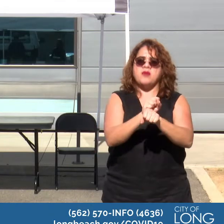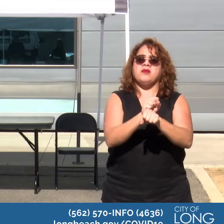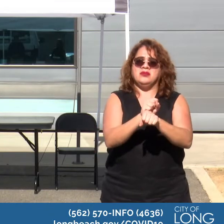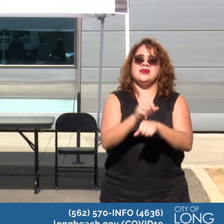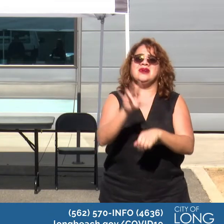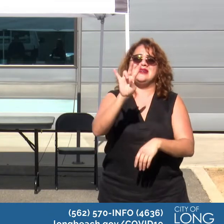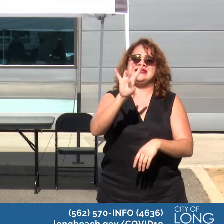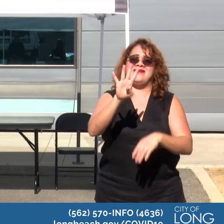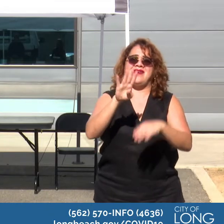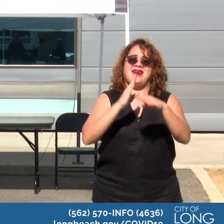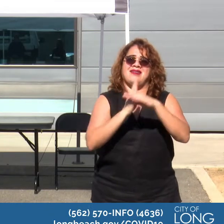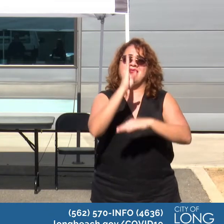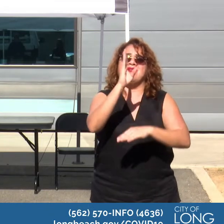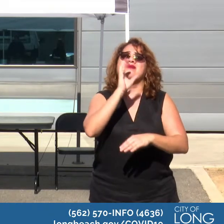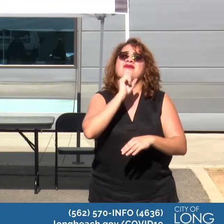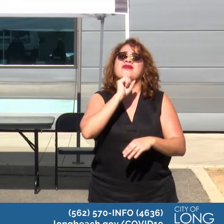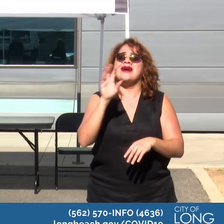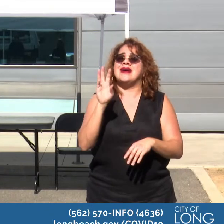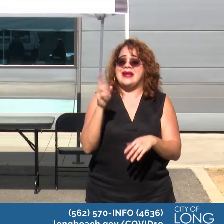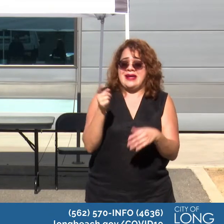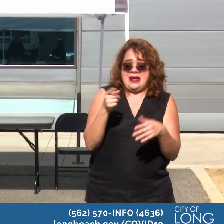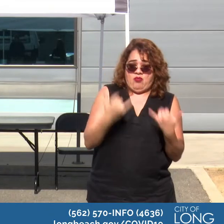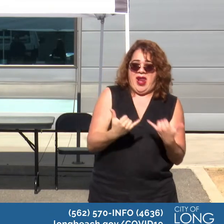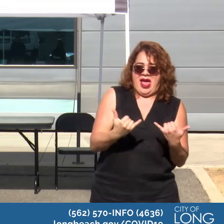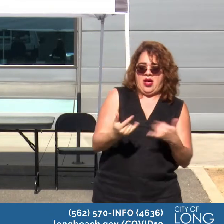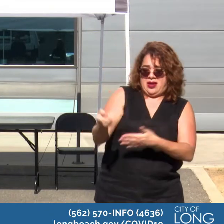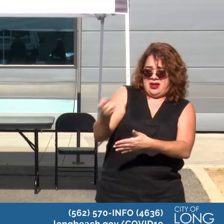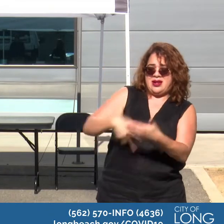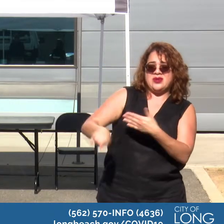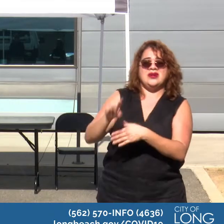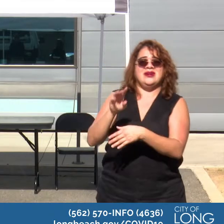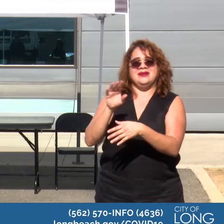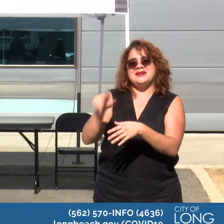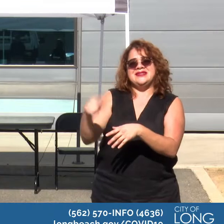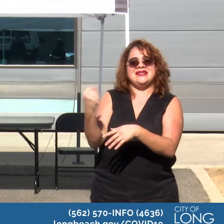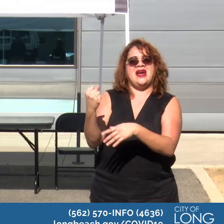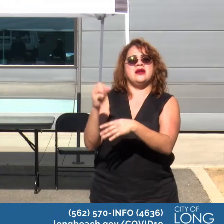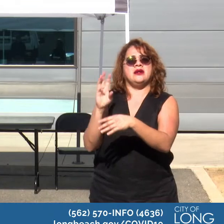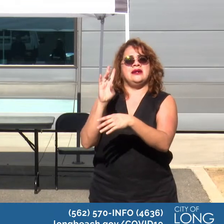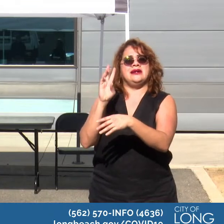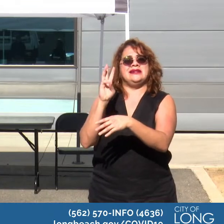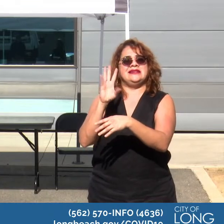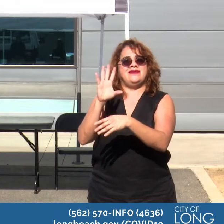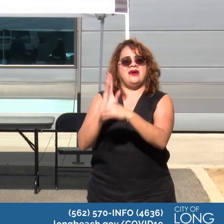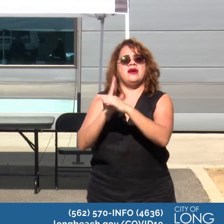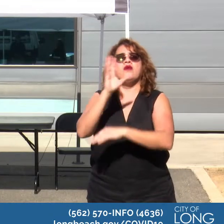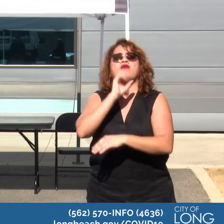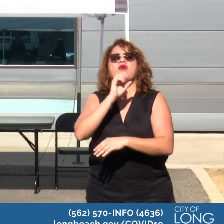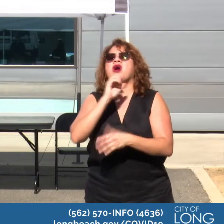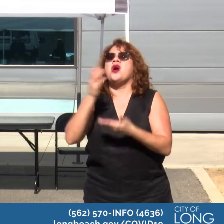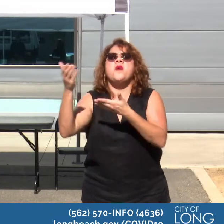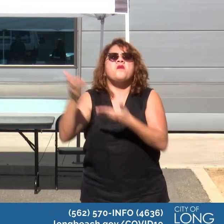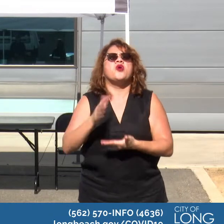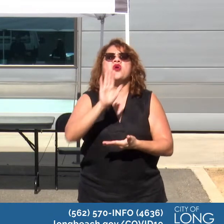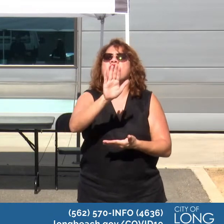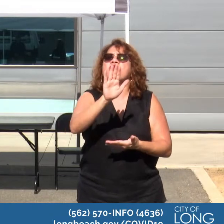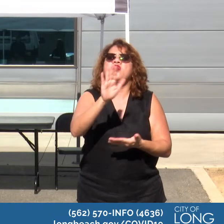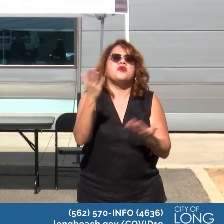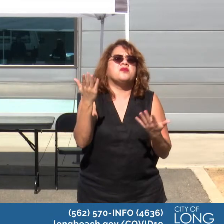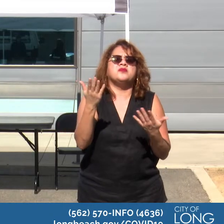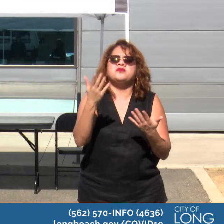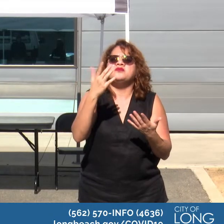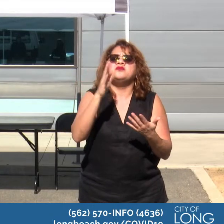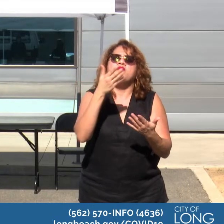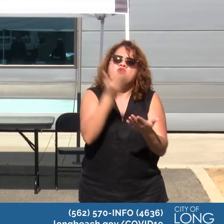week 65 and over, we are asking that people bring whatever they can as proof of birthday. And so we will